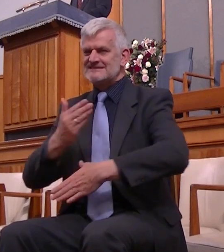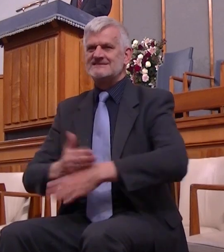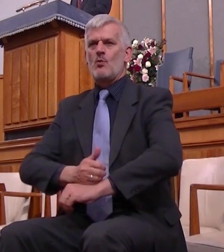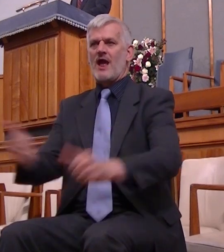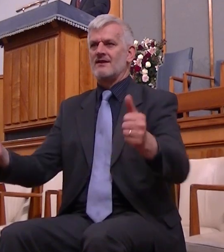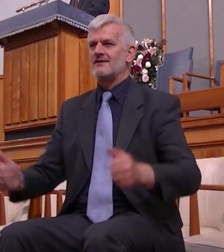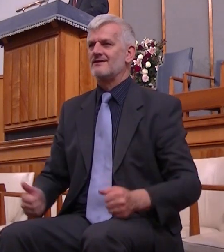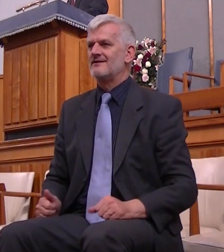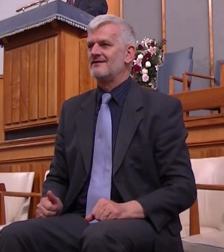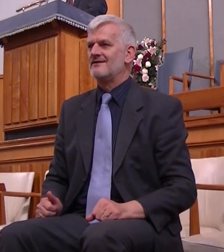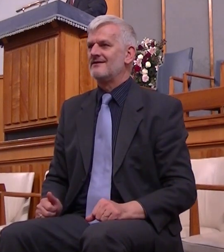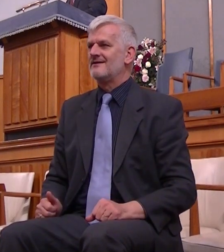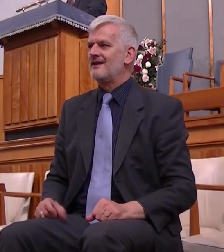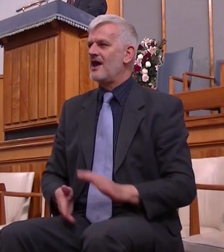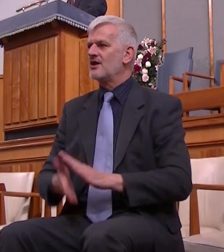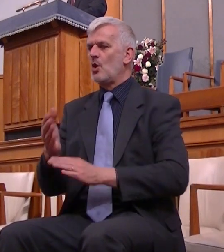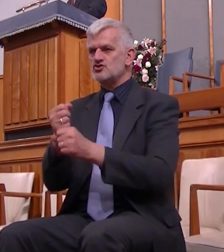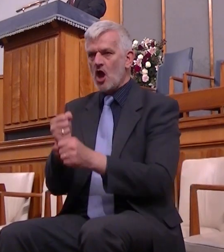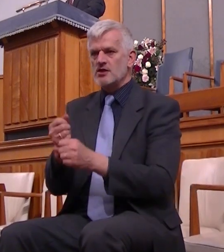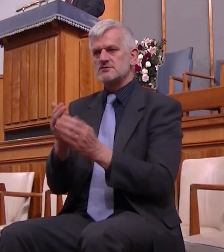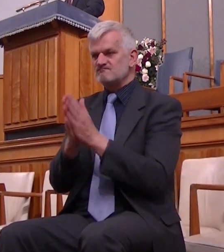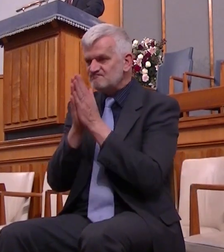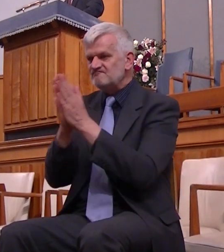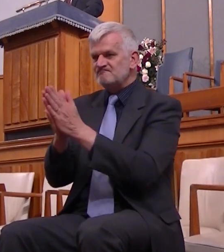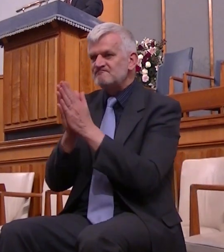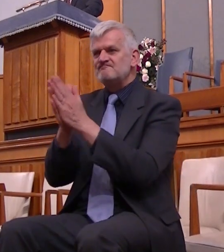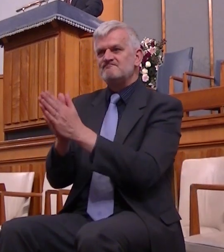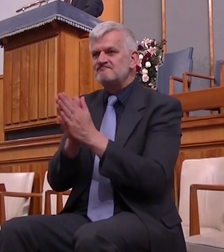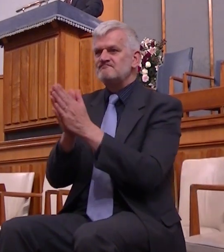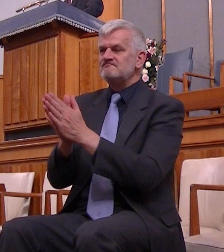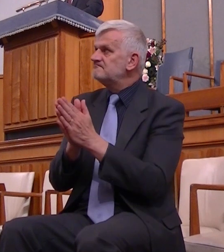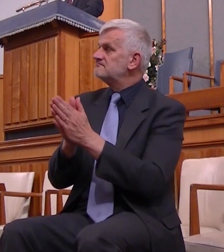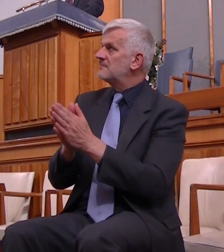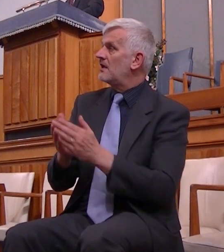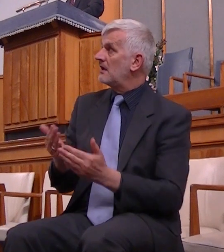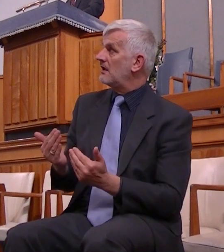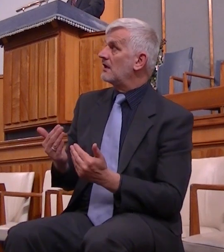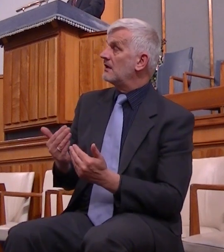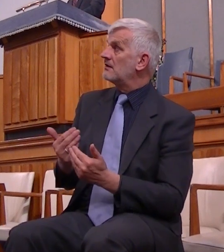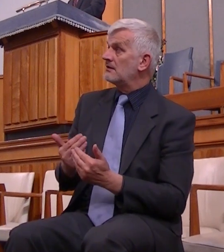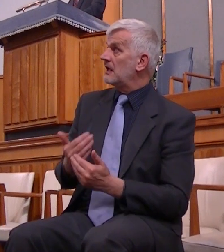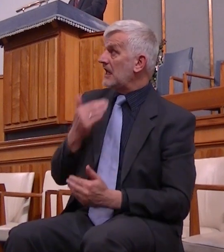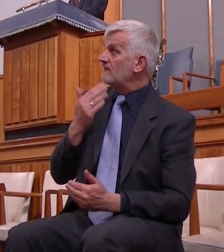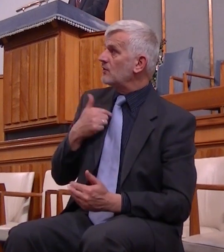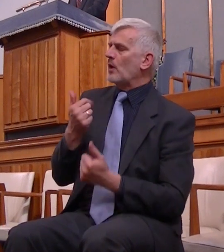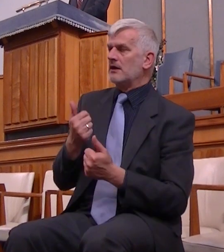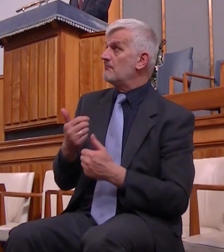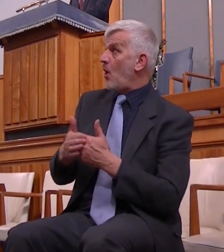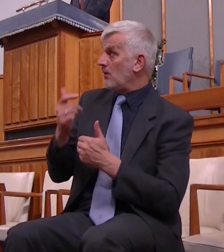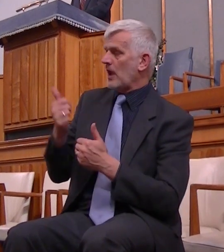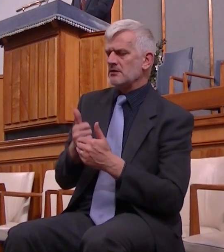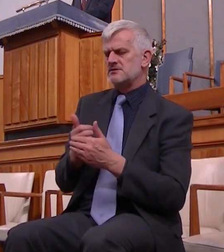some religious ritual. They'd have to deserve and earn the blessing of God. It was a